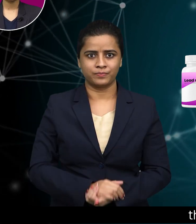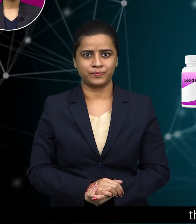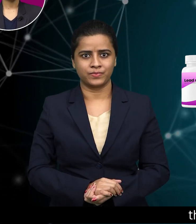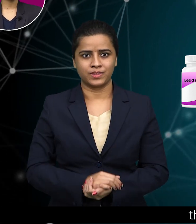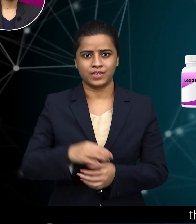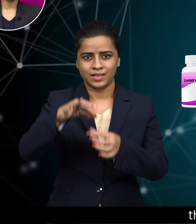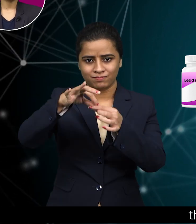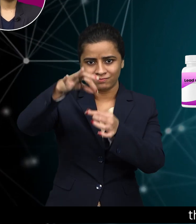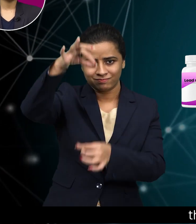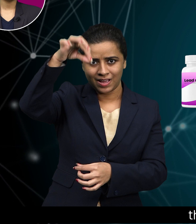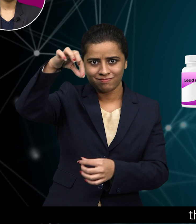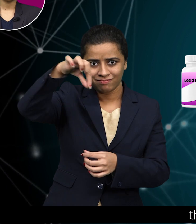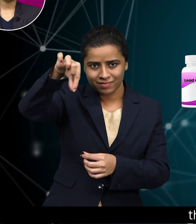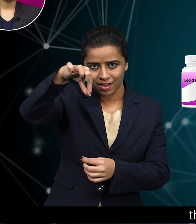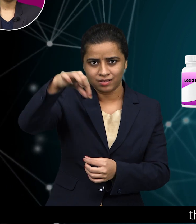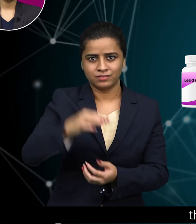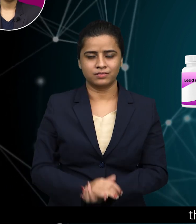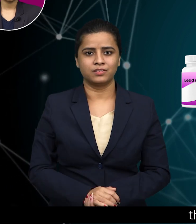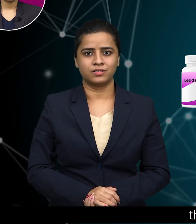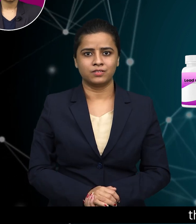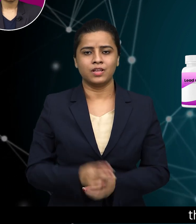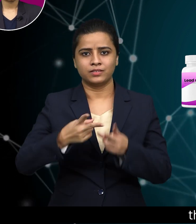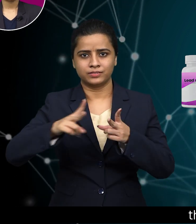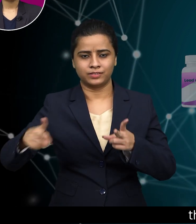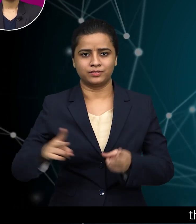thread, etc.